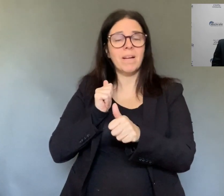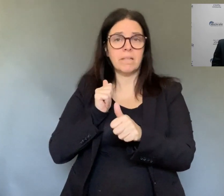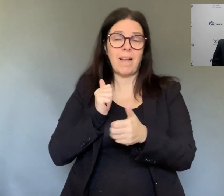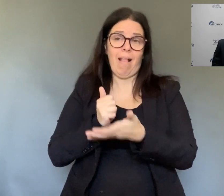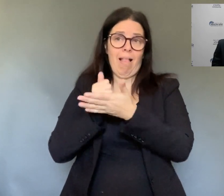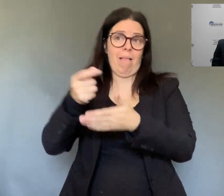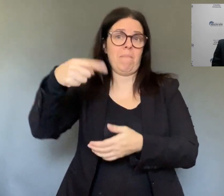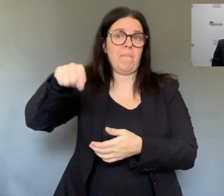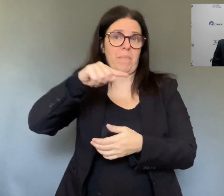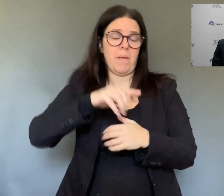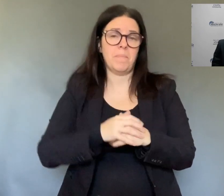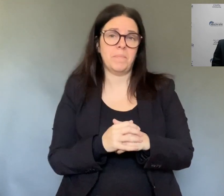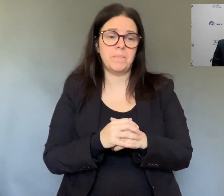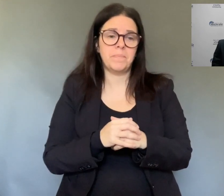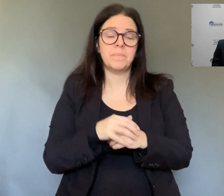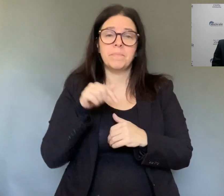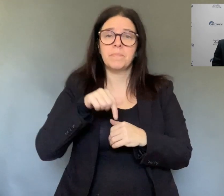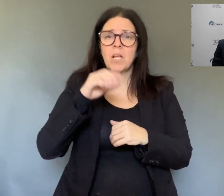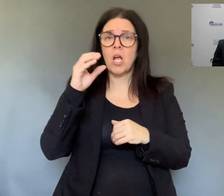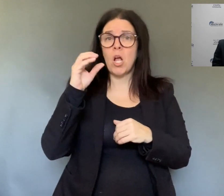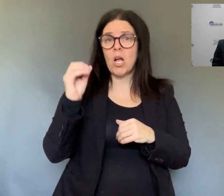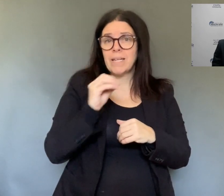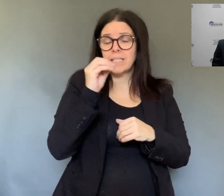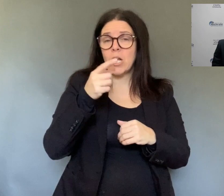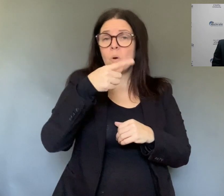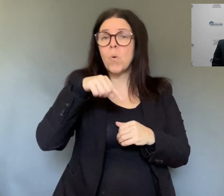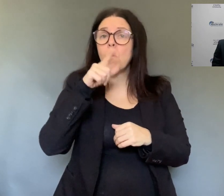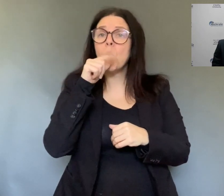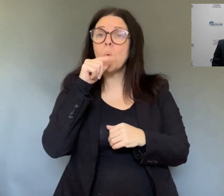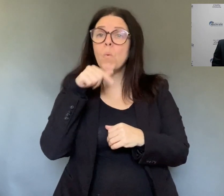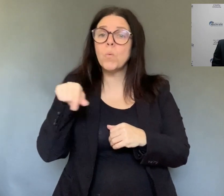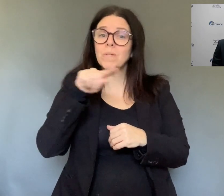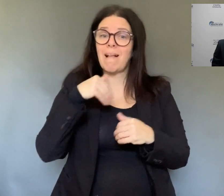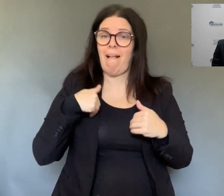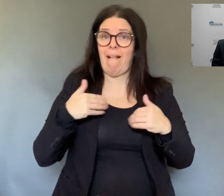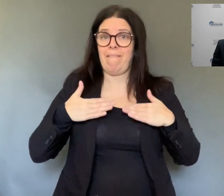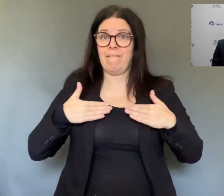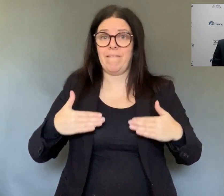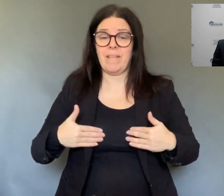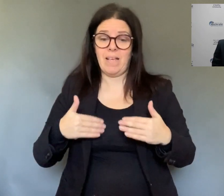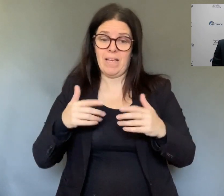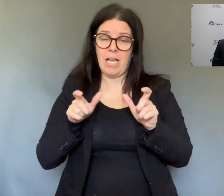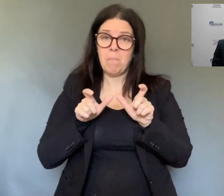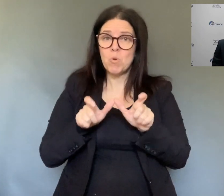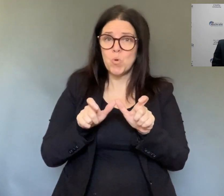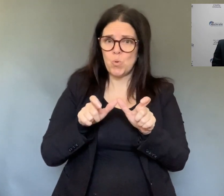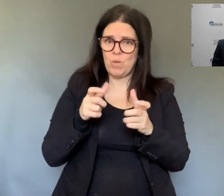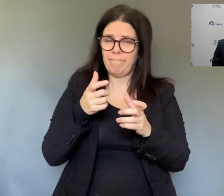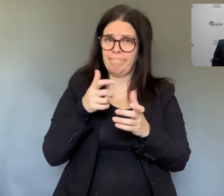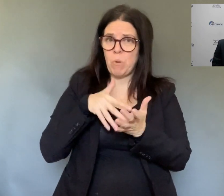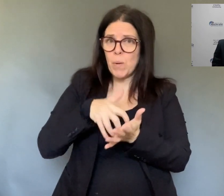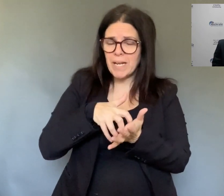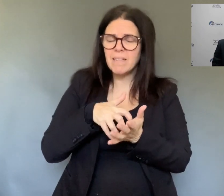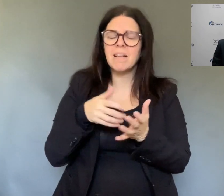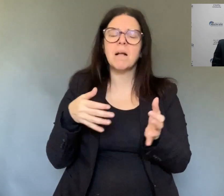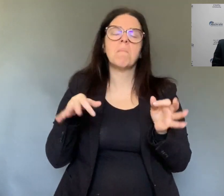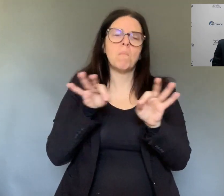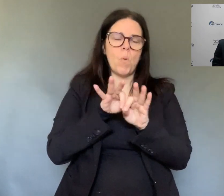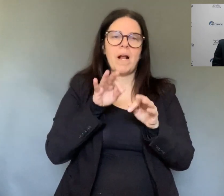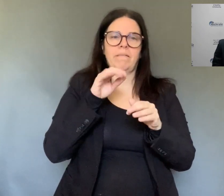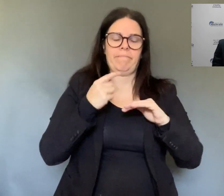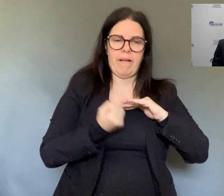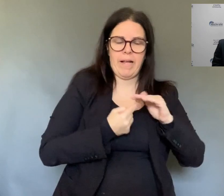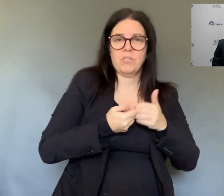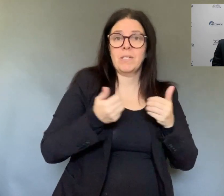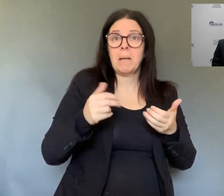over the age of 65 and individuals who are immunocompromised are advised to self-isolate. This means